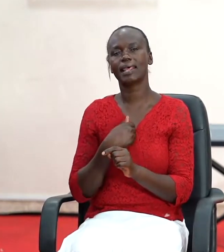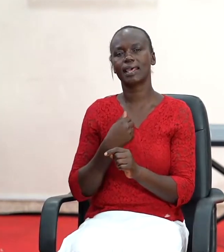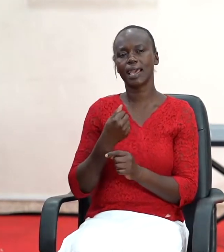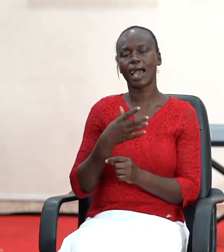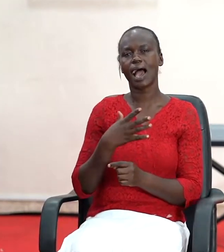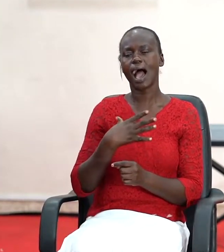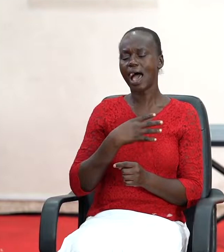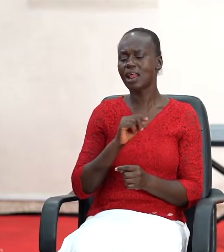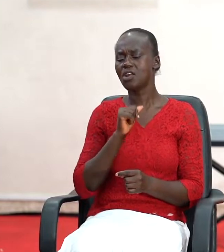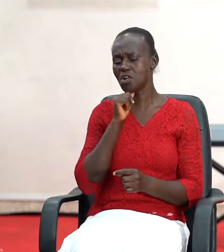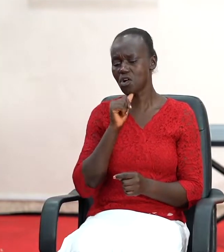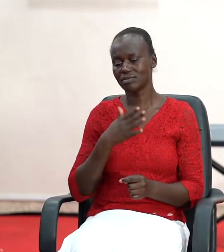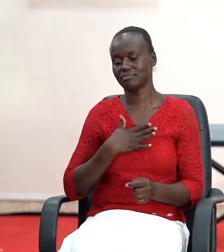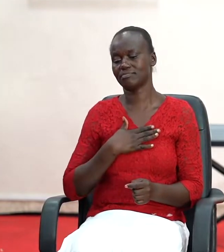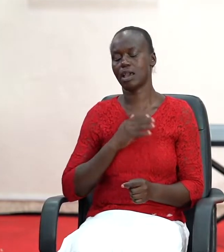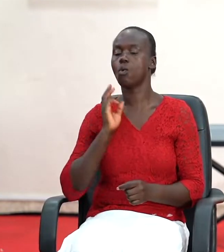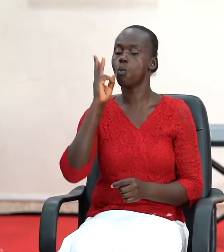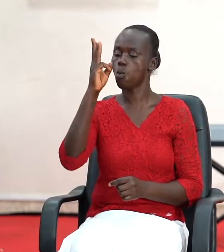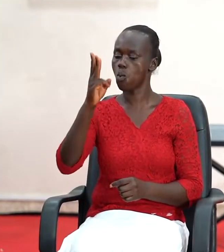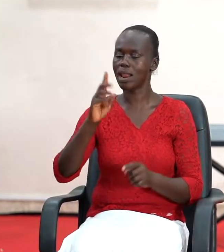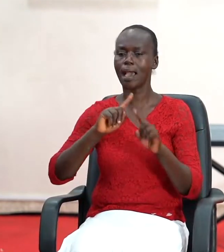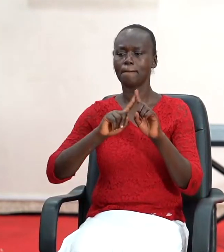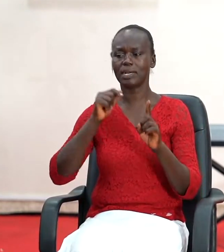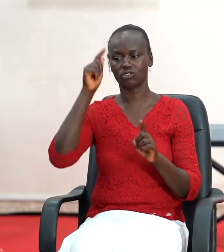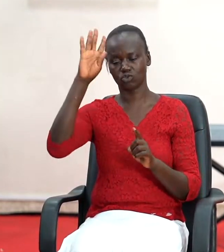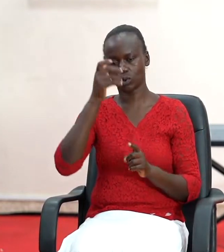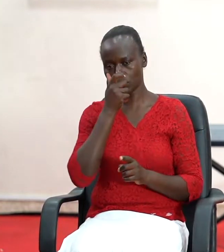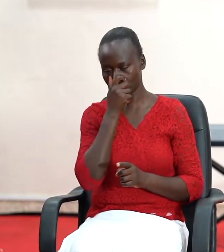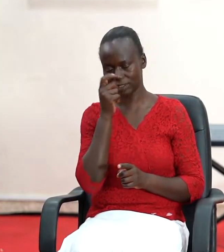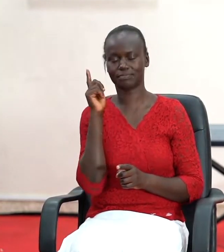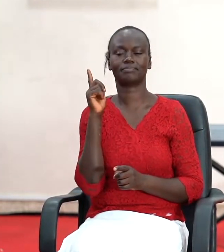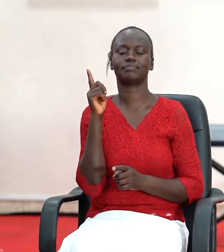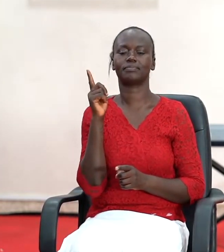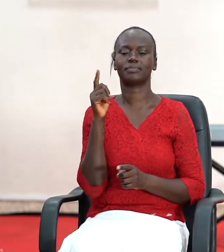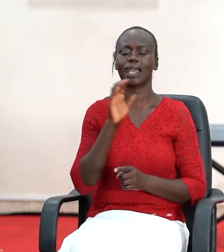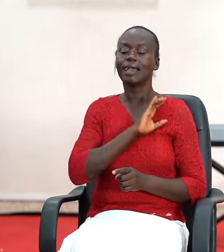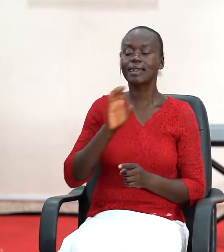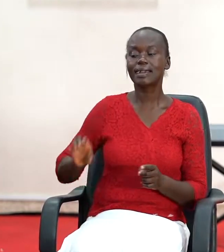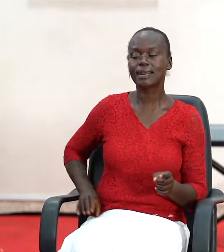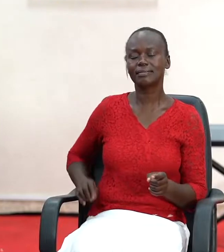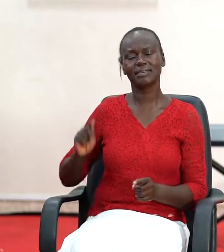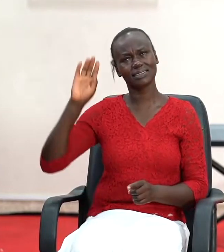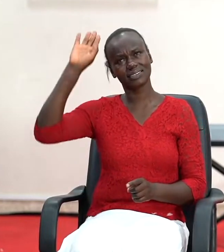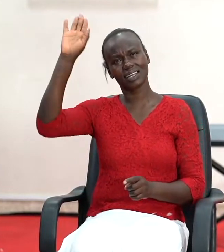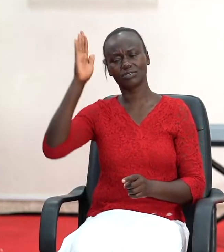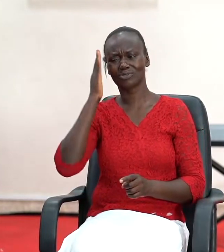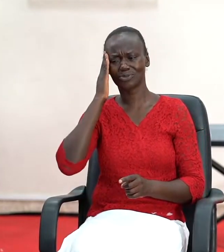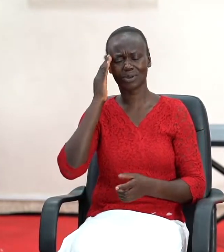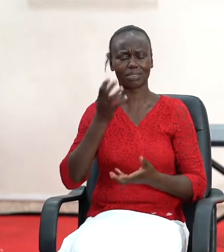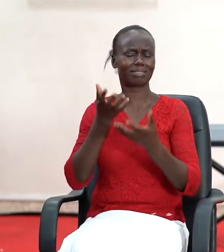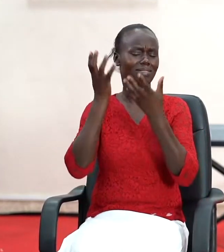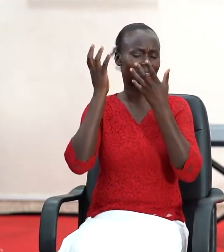Yet not my will, but your will be done. You know, Christ mwenyewe alijua uzito. You